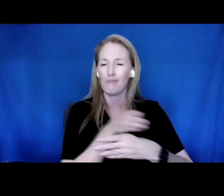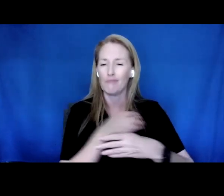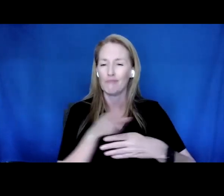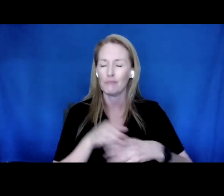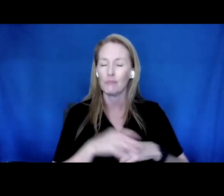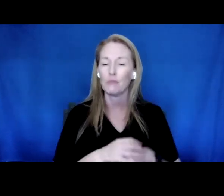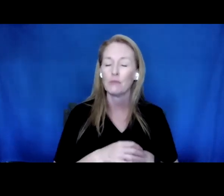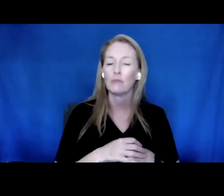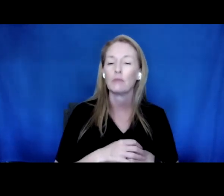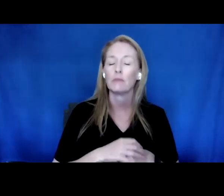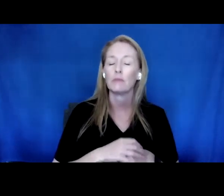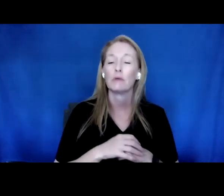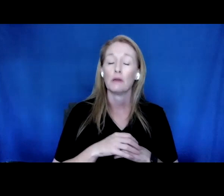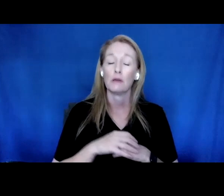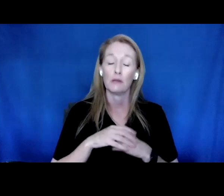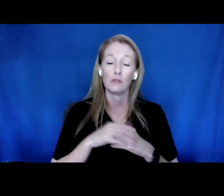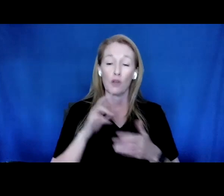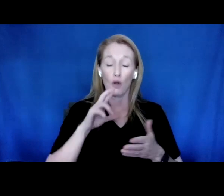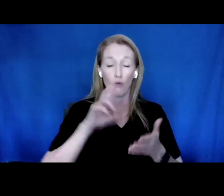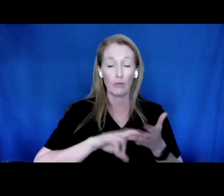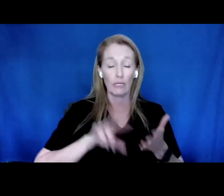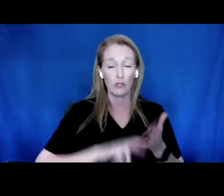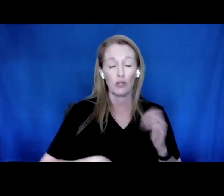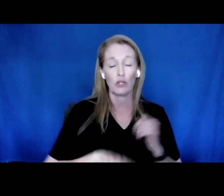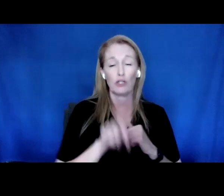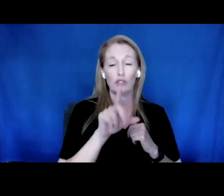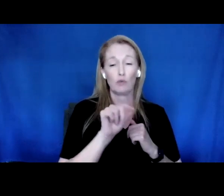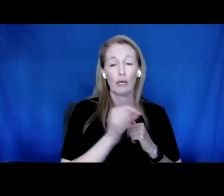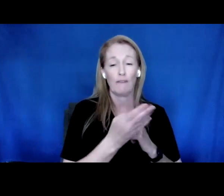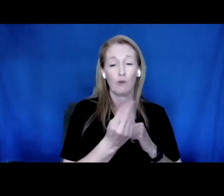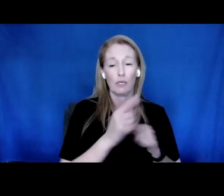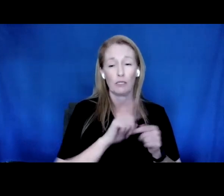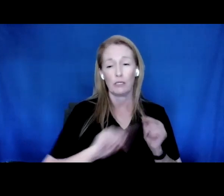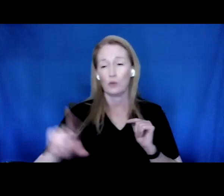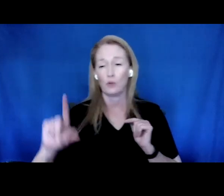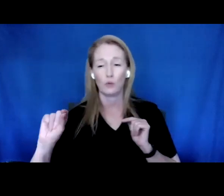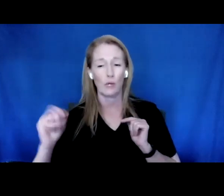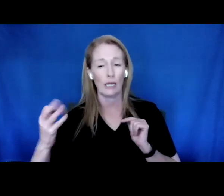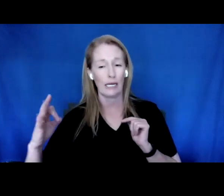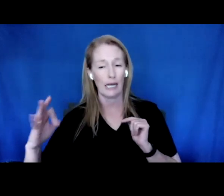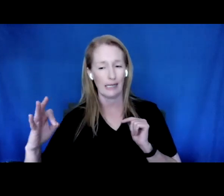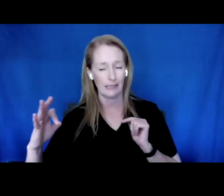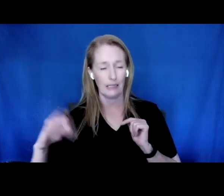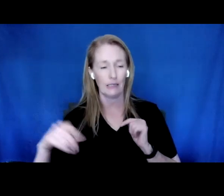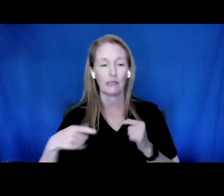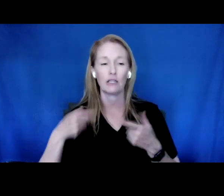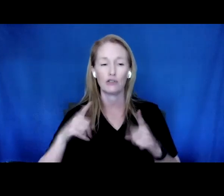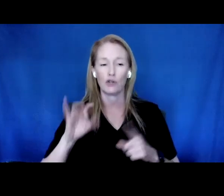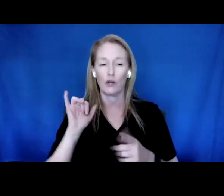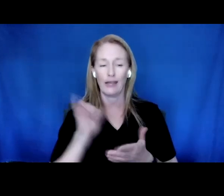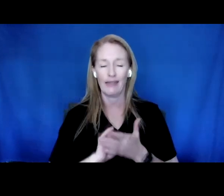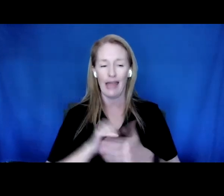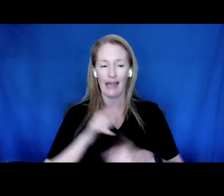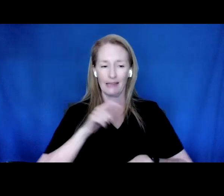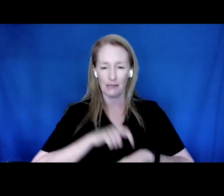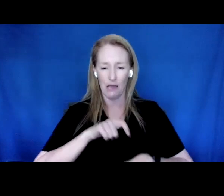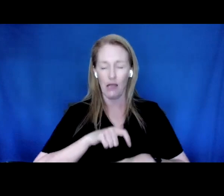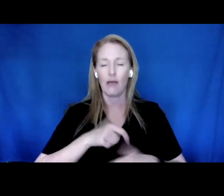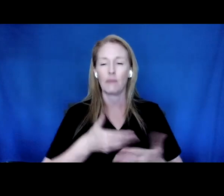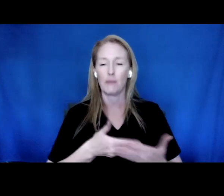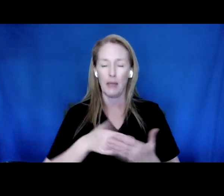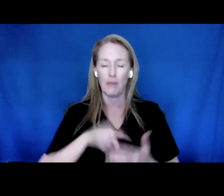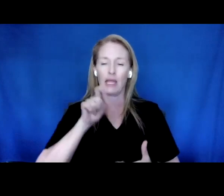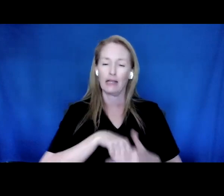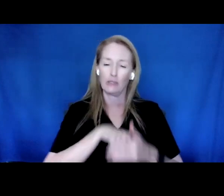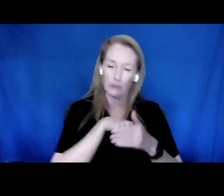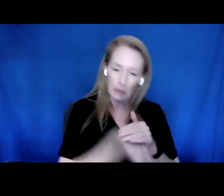2014 to 2018, and during that period of time, the infant had to be born and die within that period to be